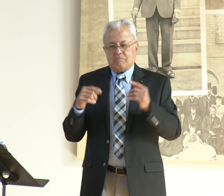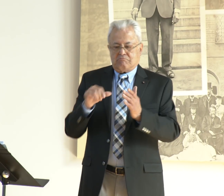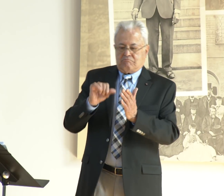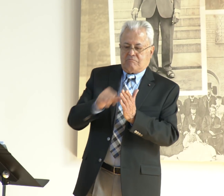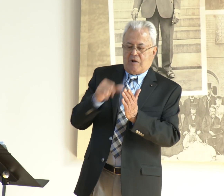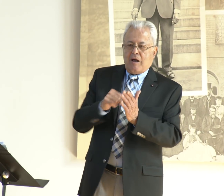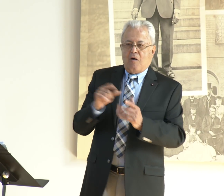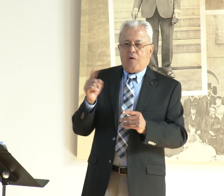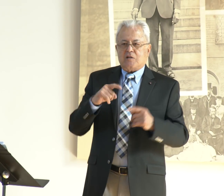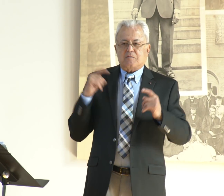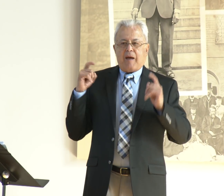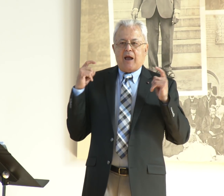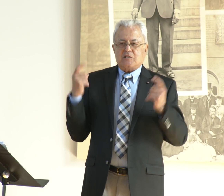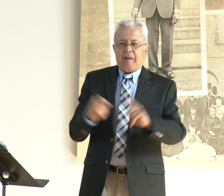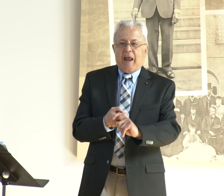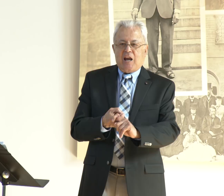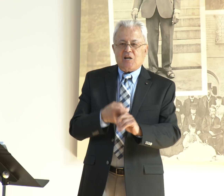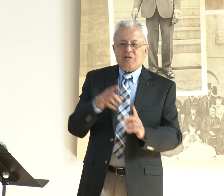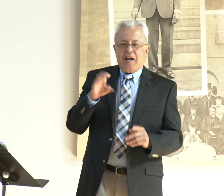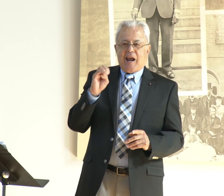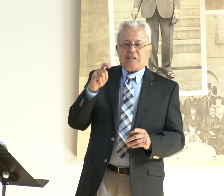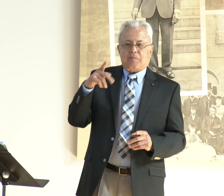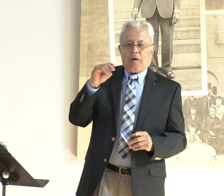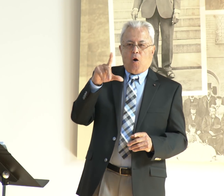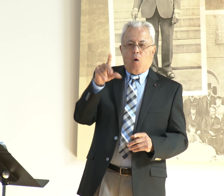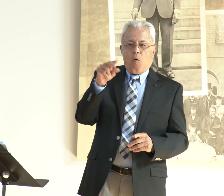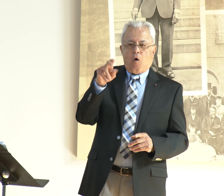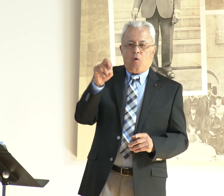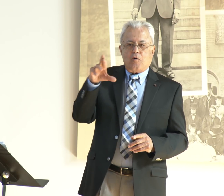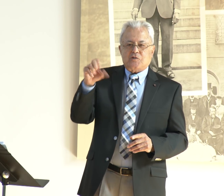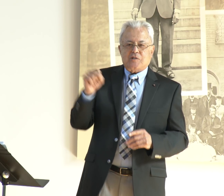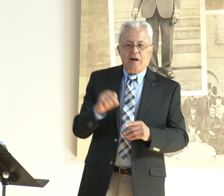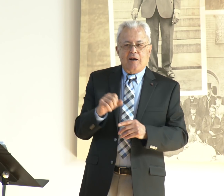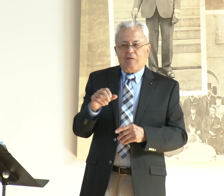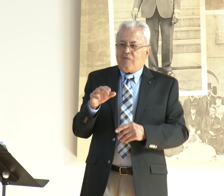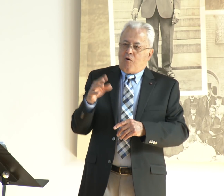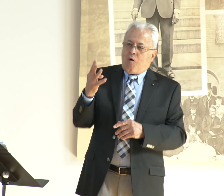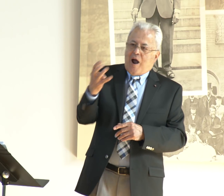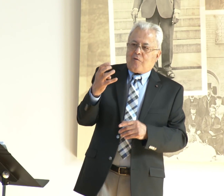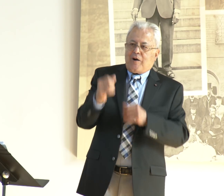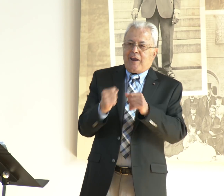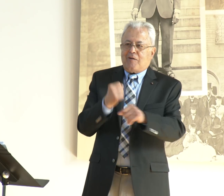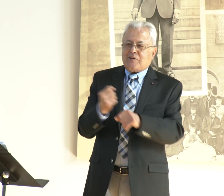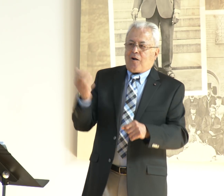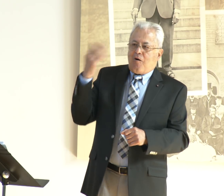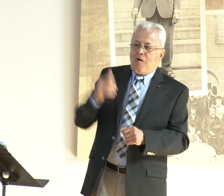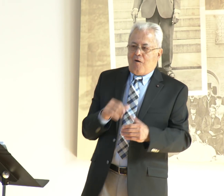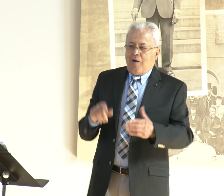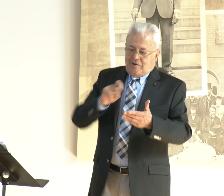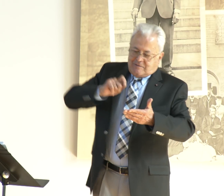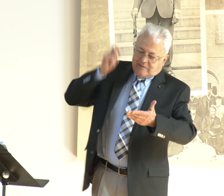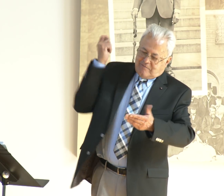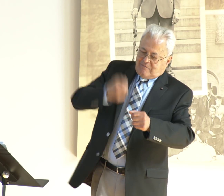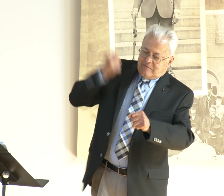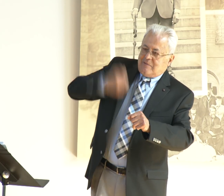Inscription Rock. First, we went to Inscription Rock, where the first Spanish explorers, some 400 years